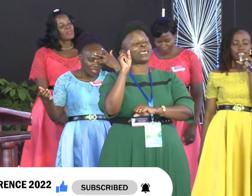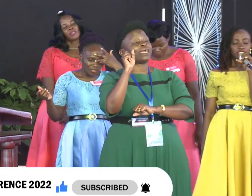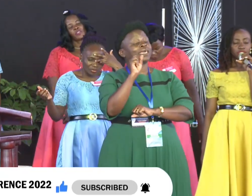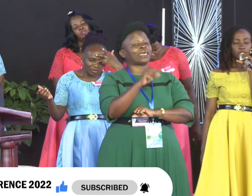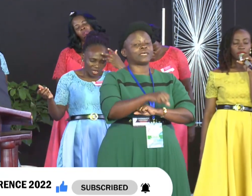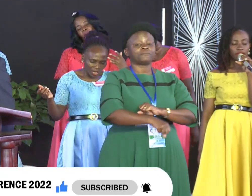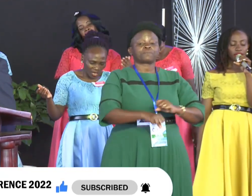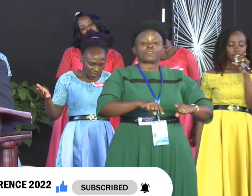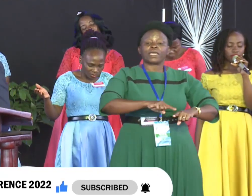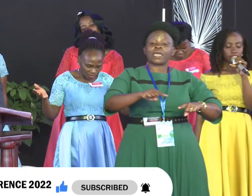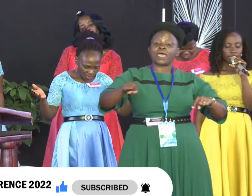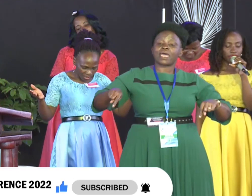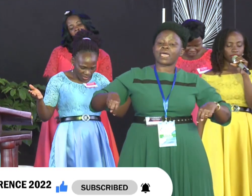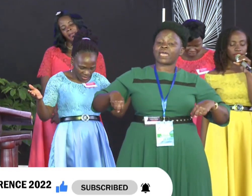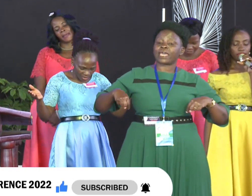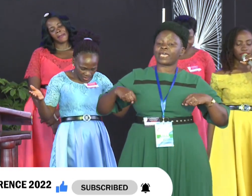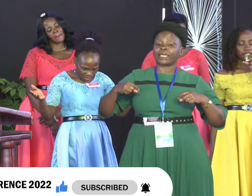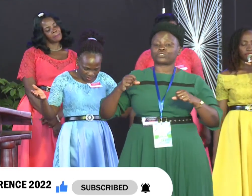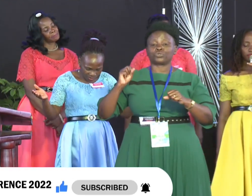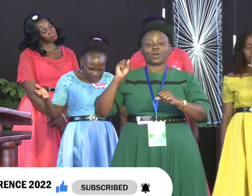tuwangule, tuwangule,